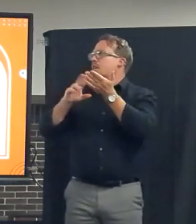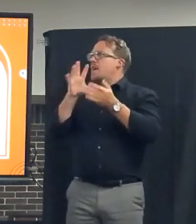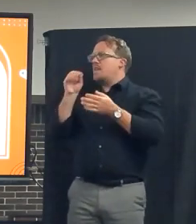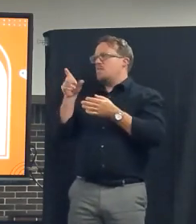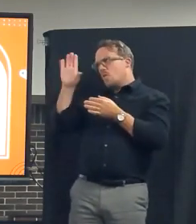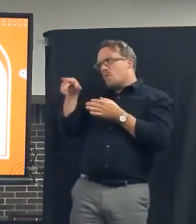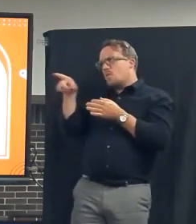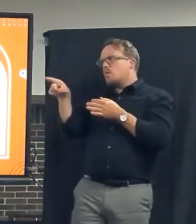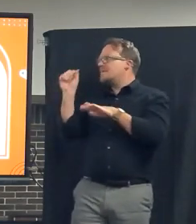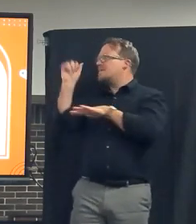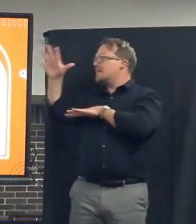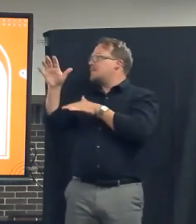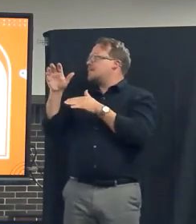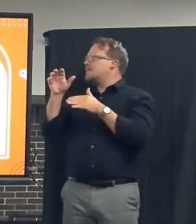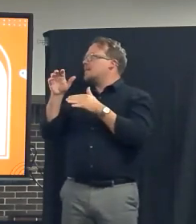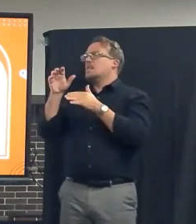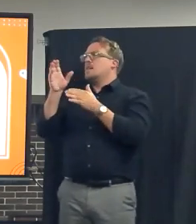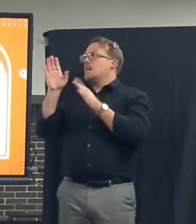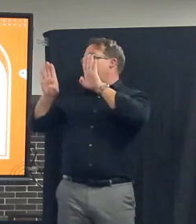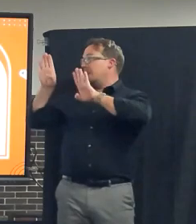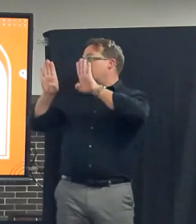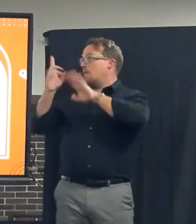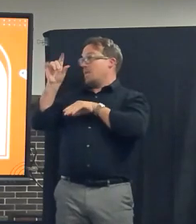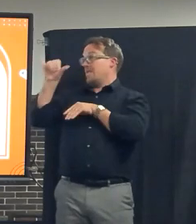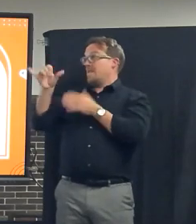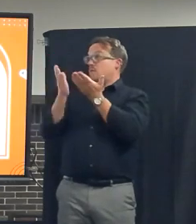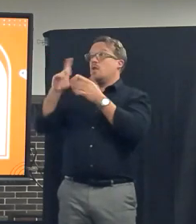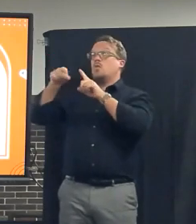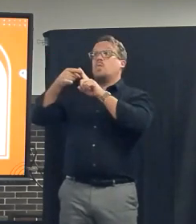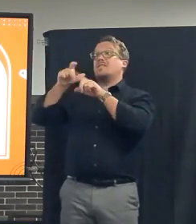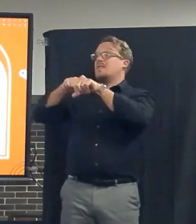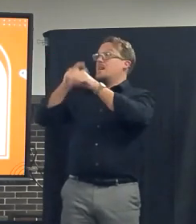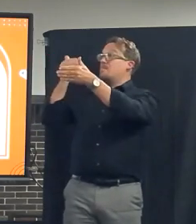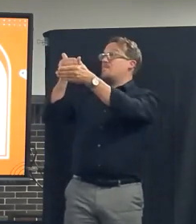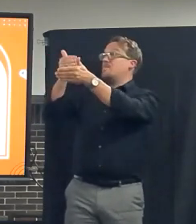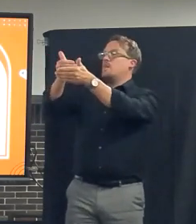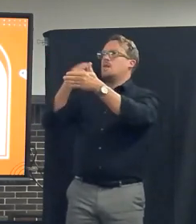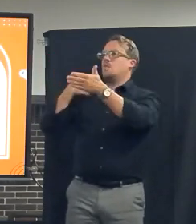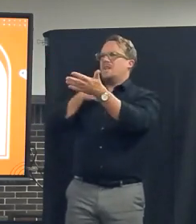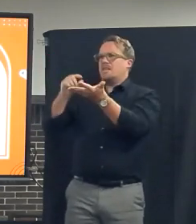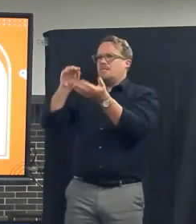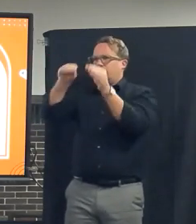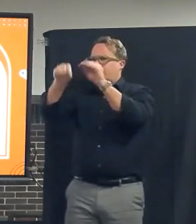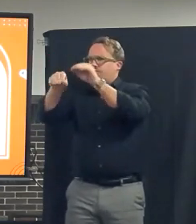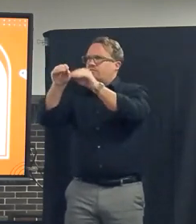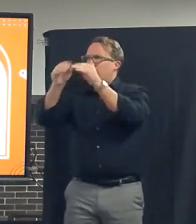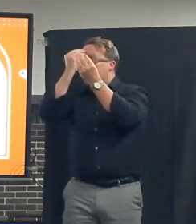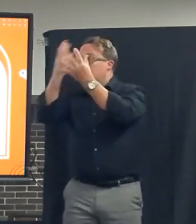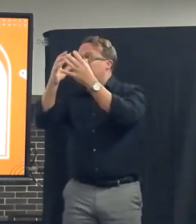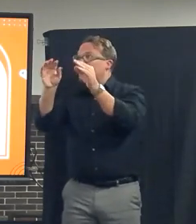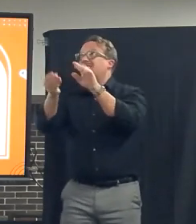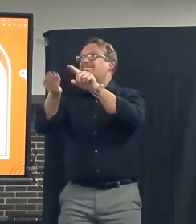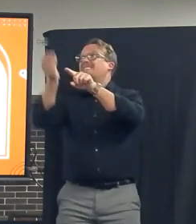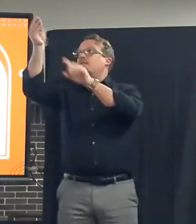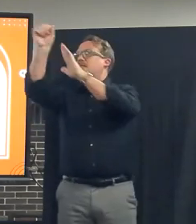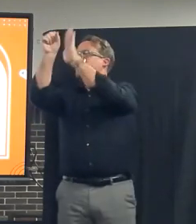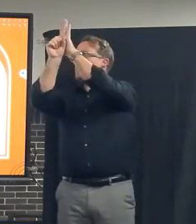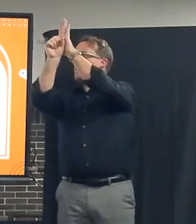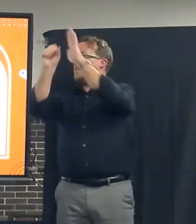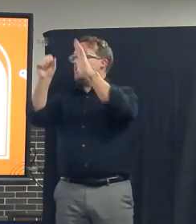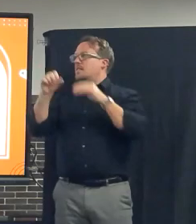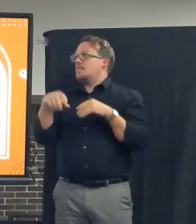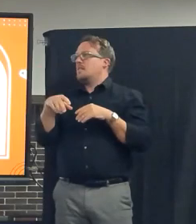a bid for those services. So once the time comes, we can put that information together to send to the state. We'll entertain those bids if